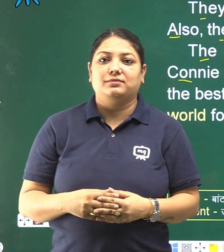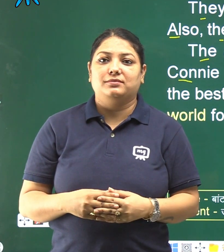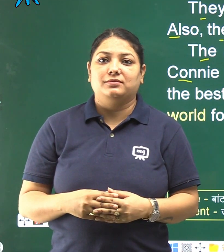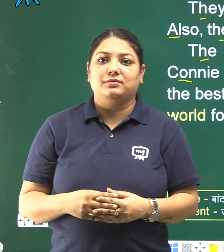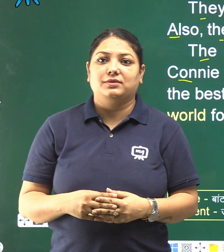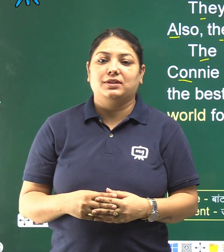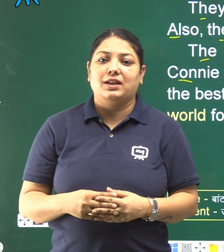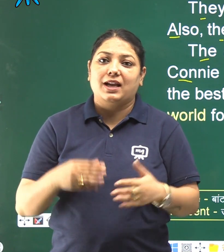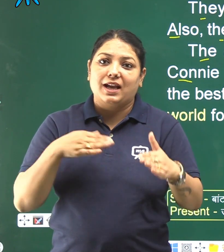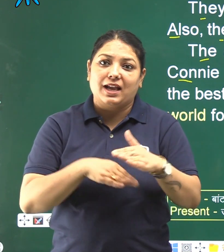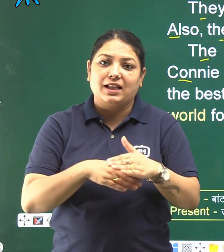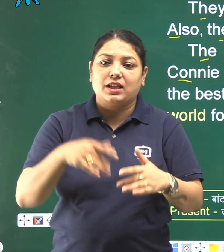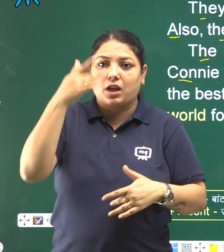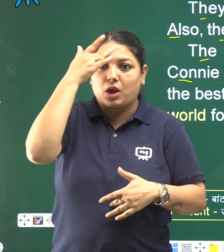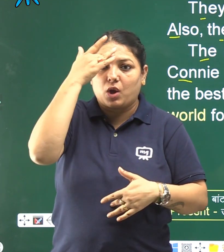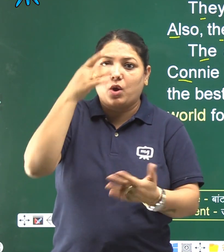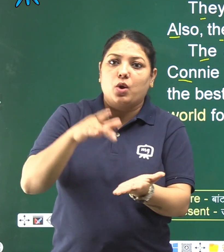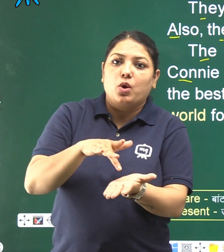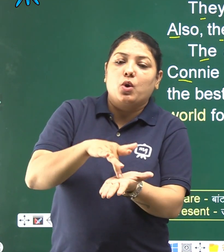in the hospital.